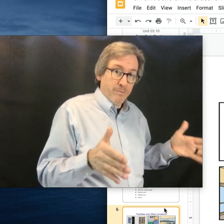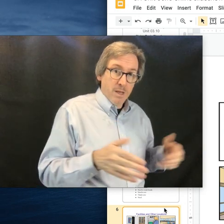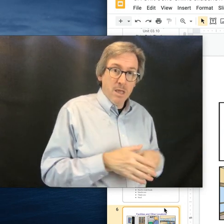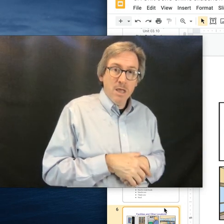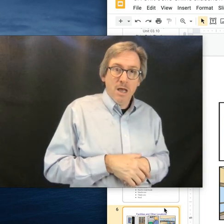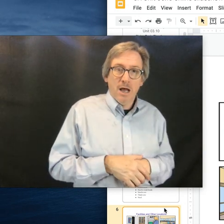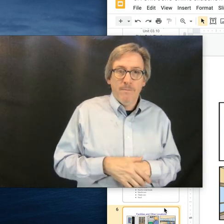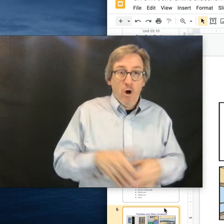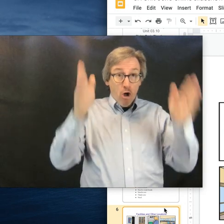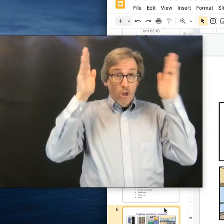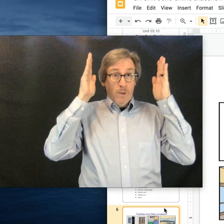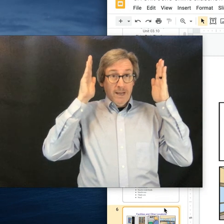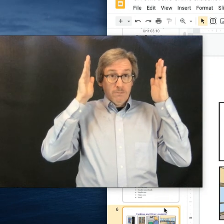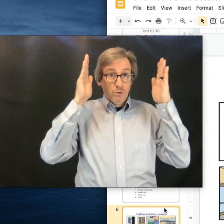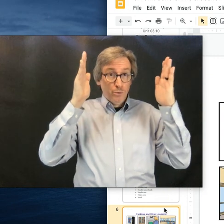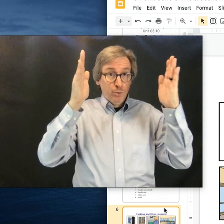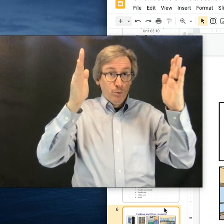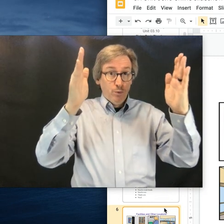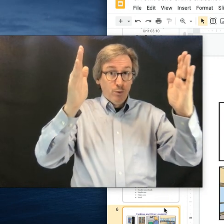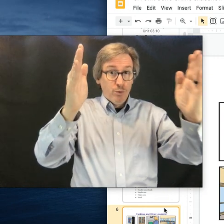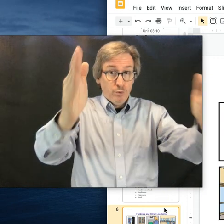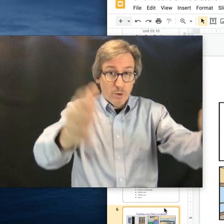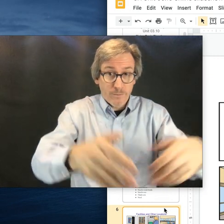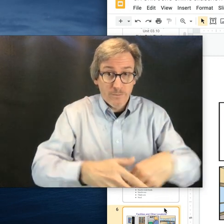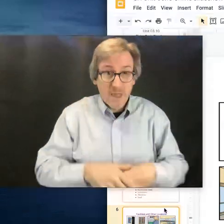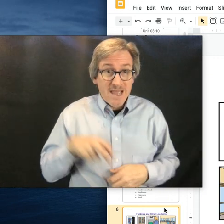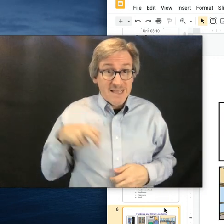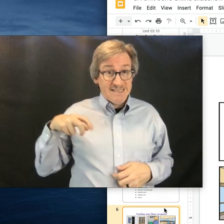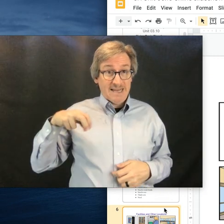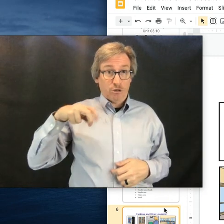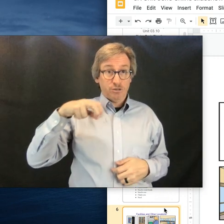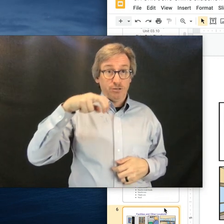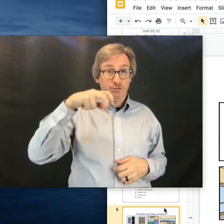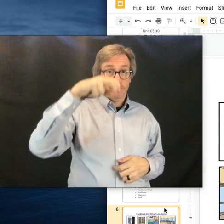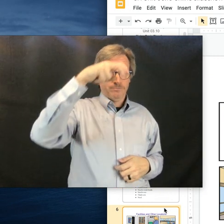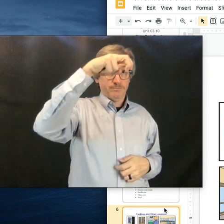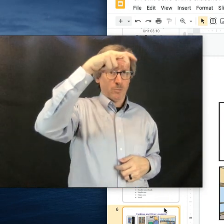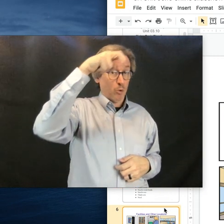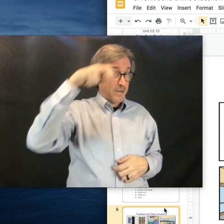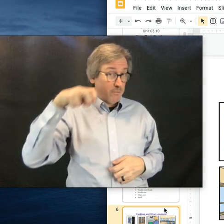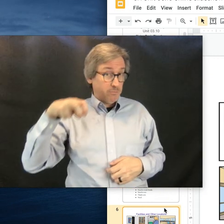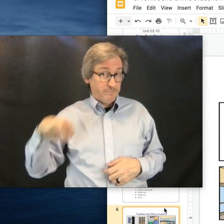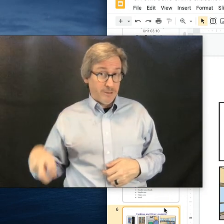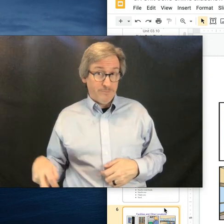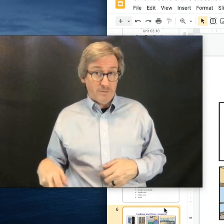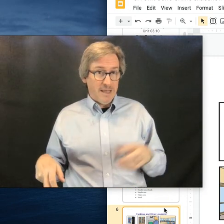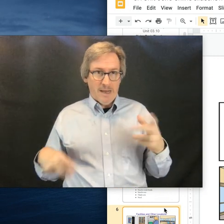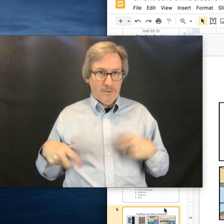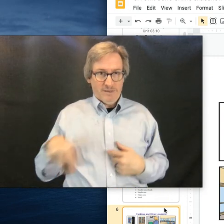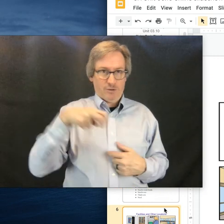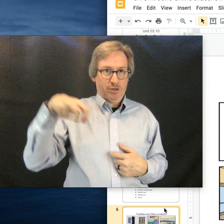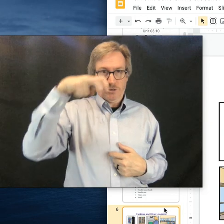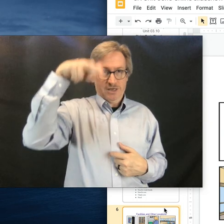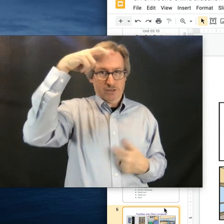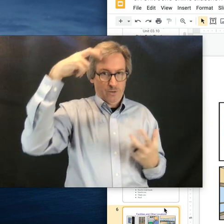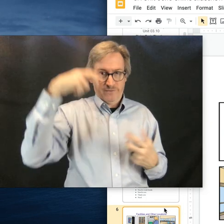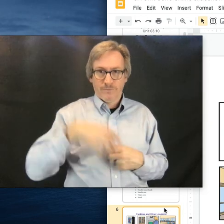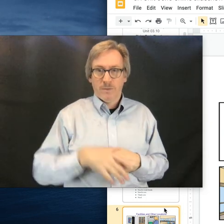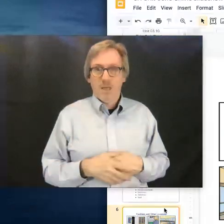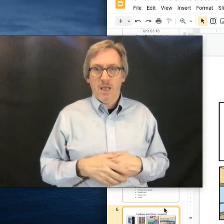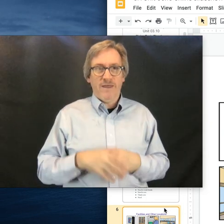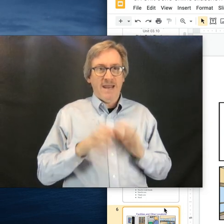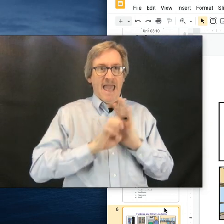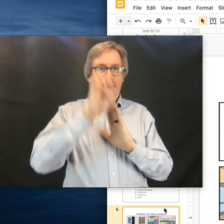room, hallway, room, stairs, or down, right? And anyway, circular stairs,